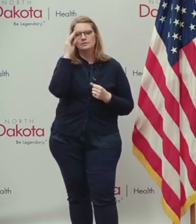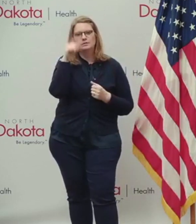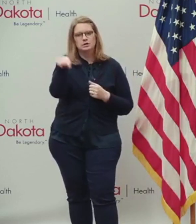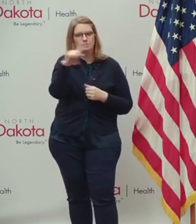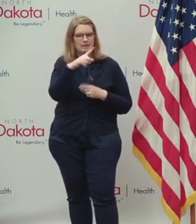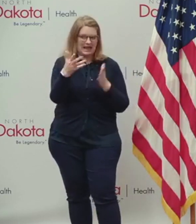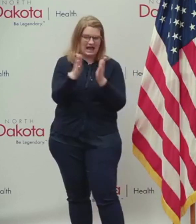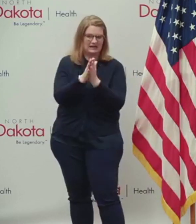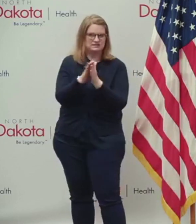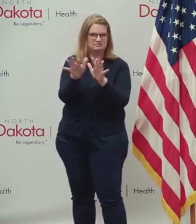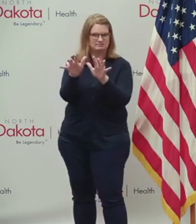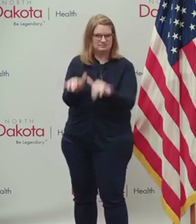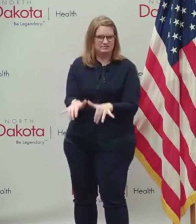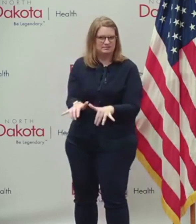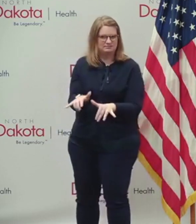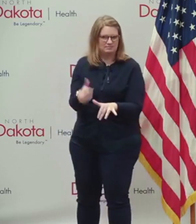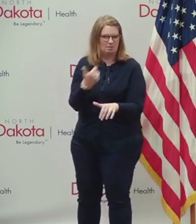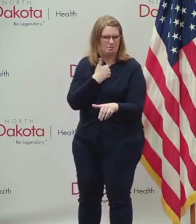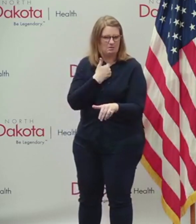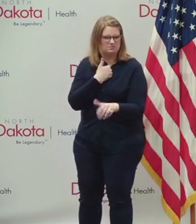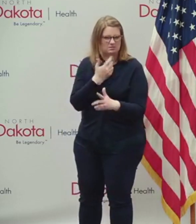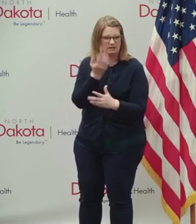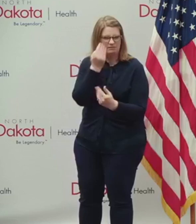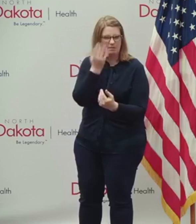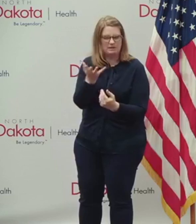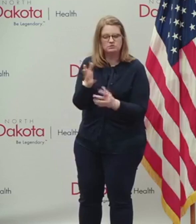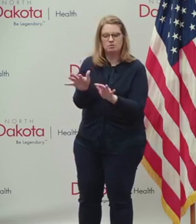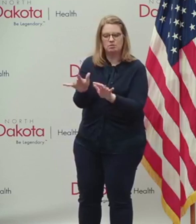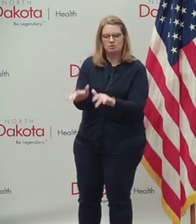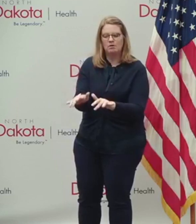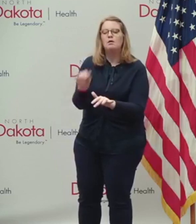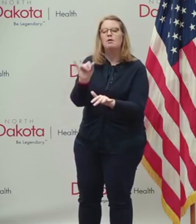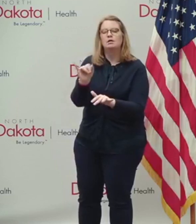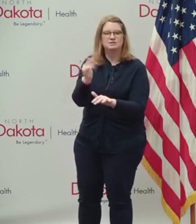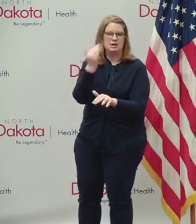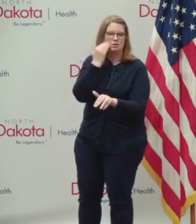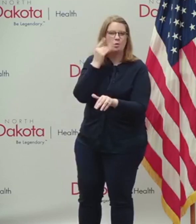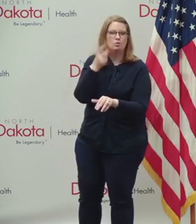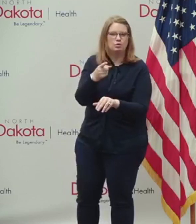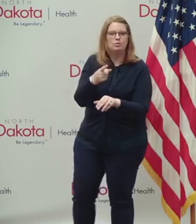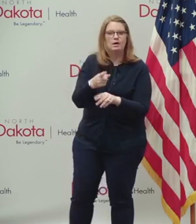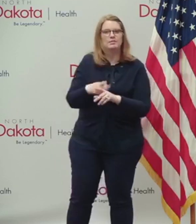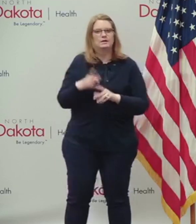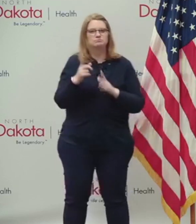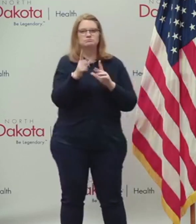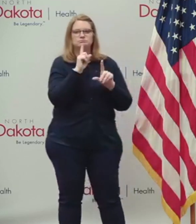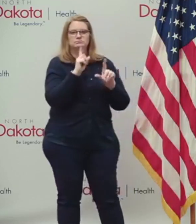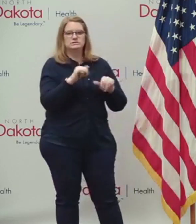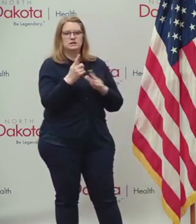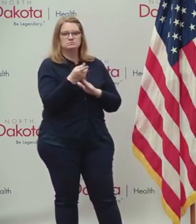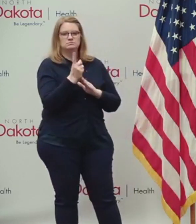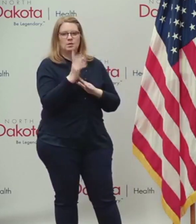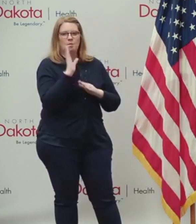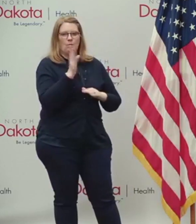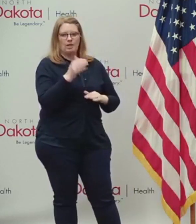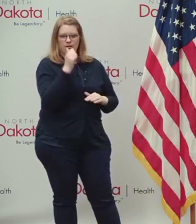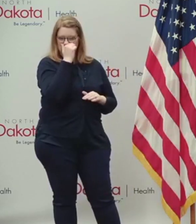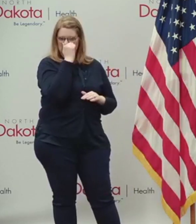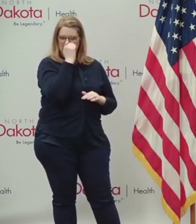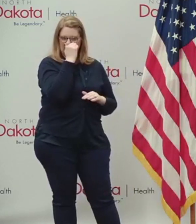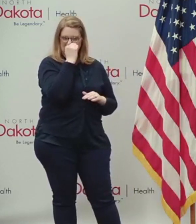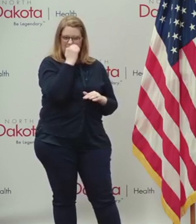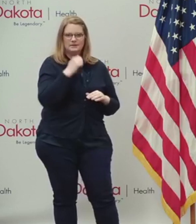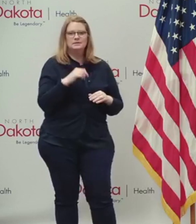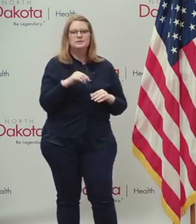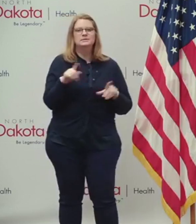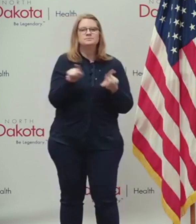some personal information that confirms it's you, and then you'll get your results. And then I would also, again,